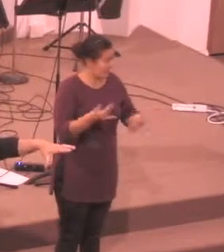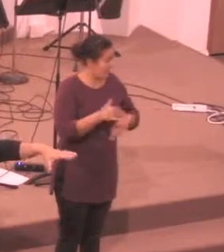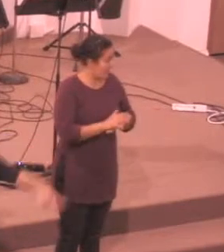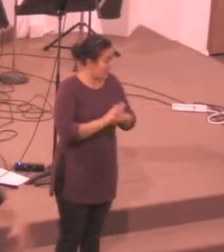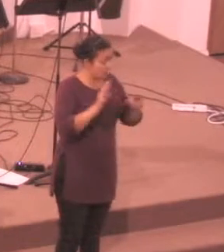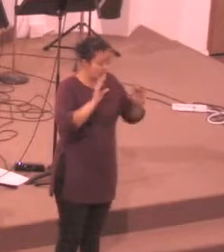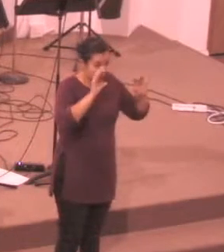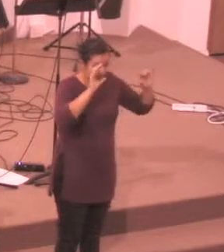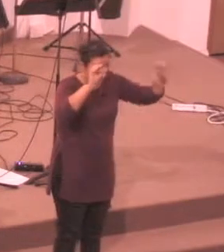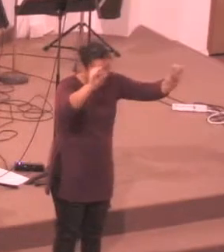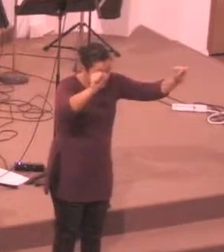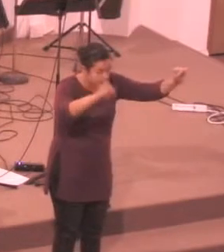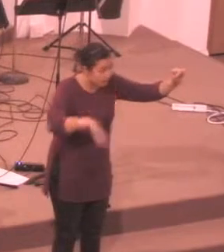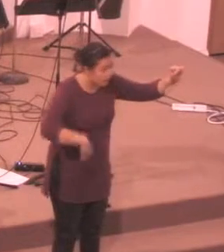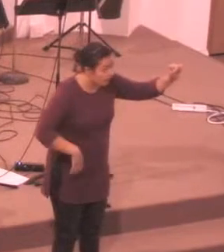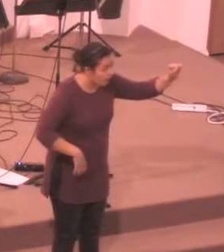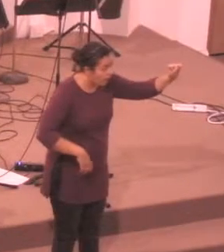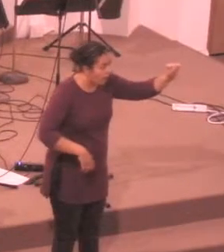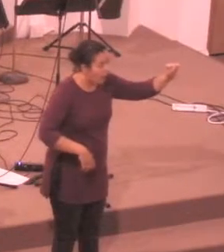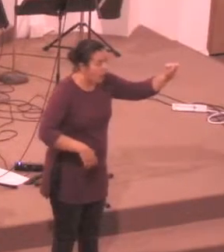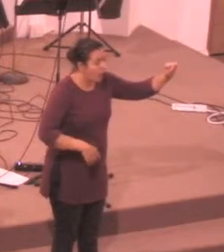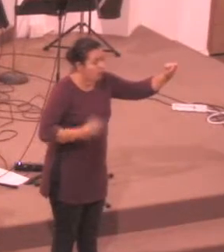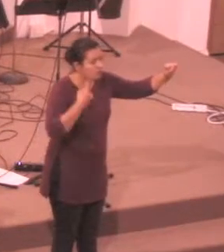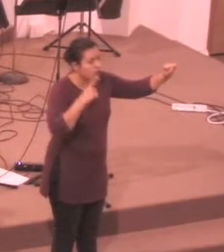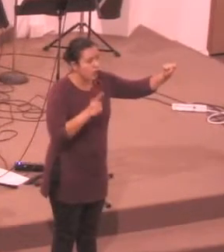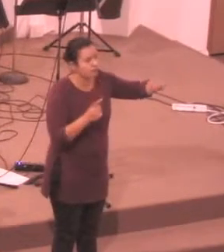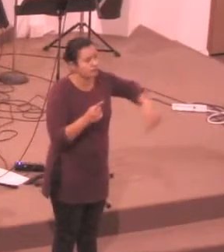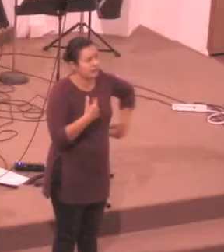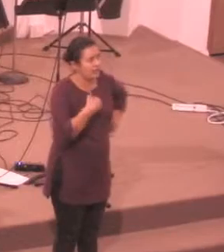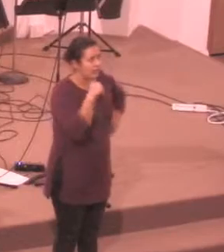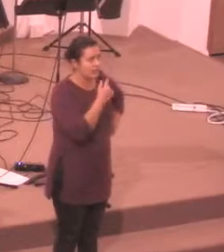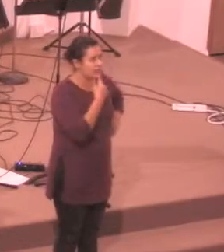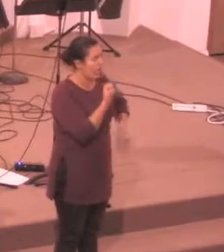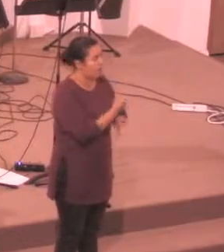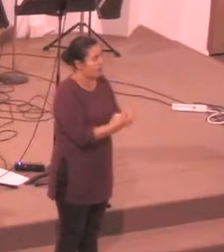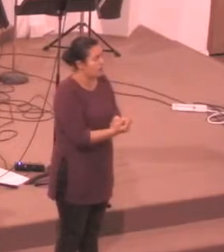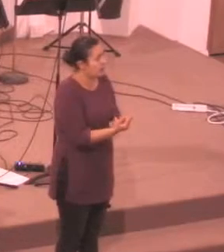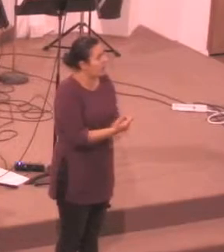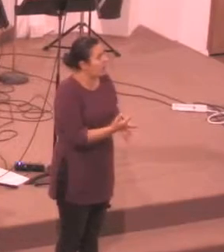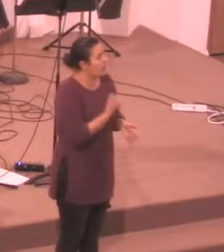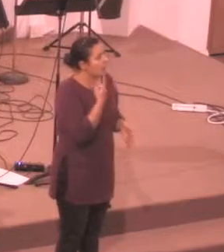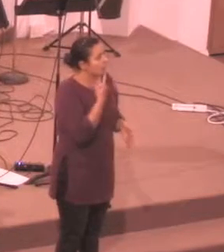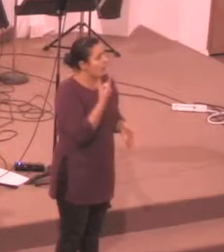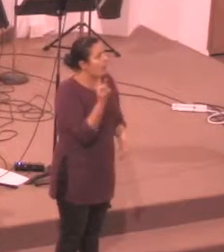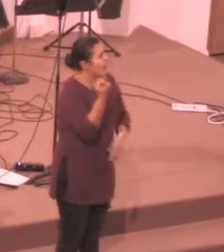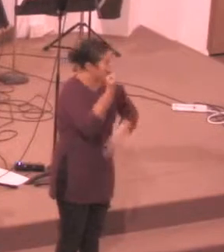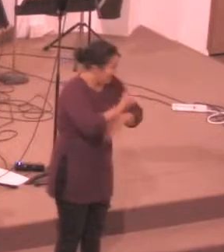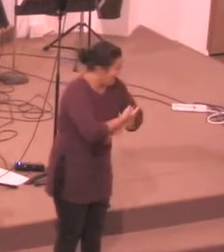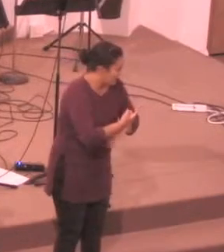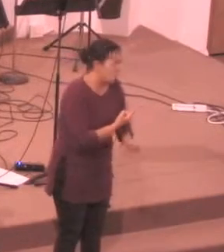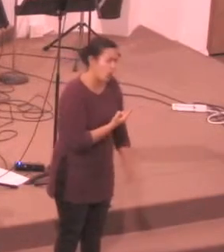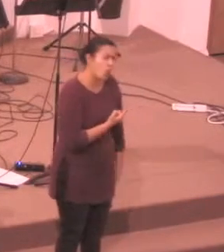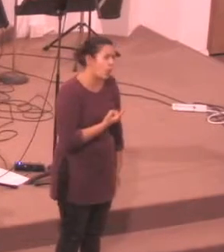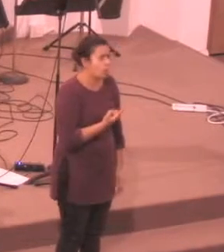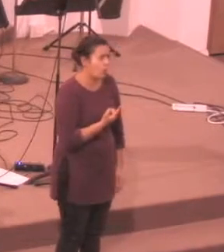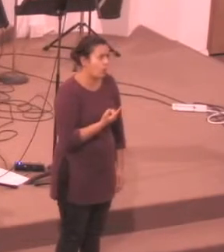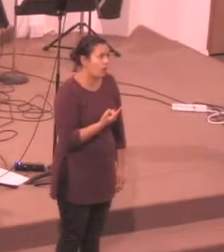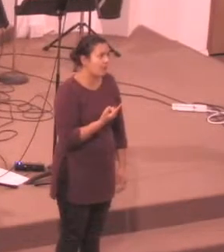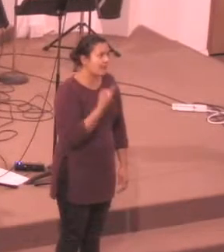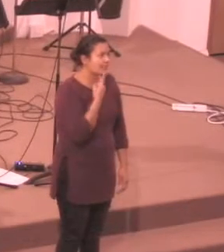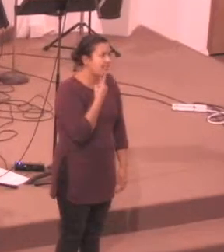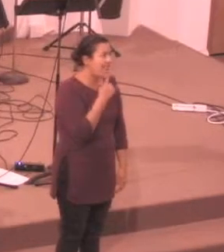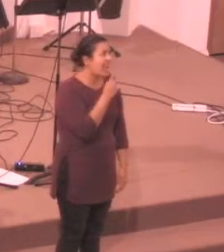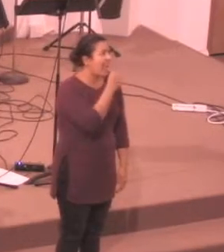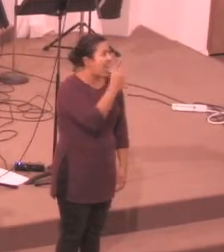tonight, and for, I'm not even going to try a week. Let's try one day. Let's not even try one day. Let's try a half a day.